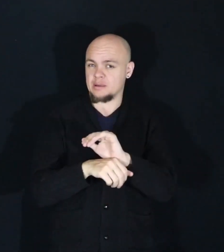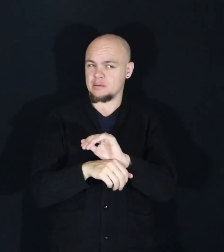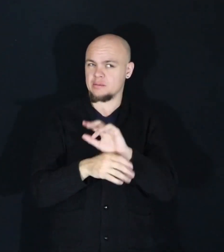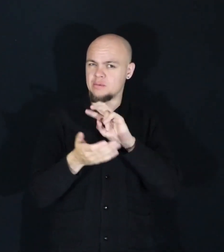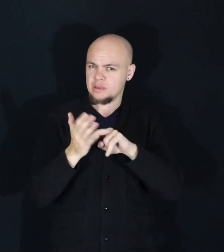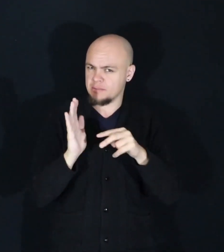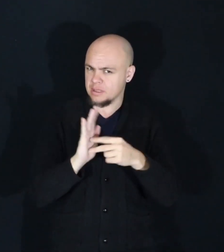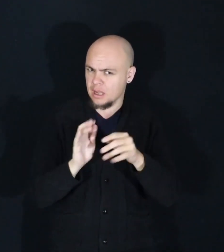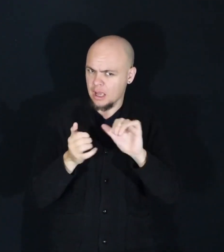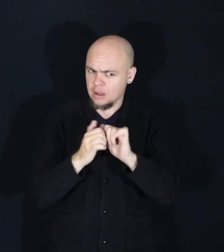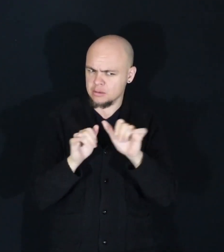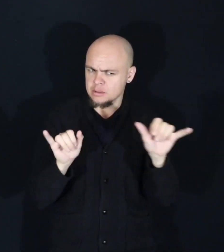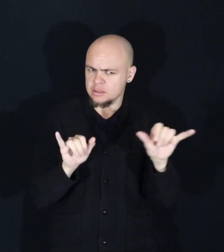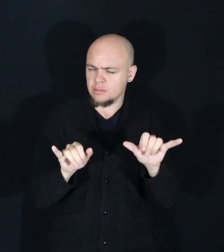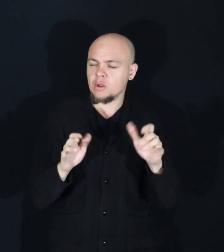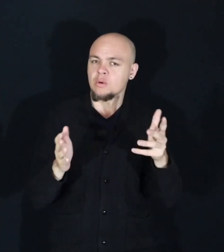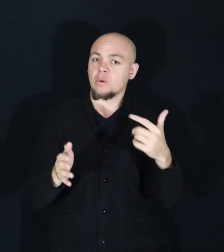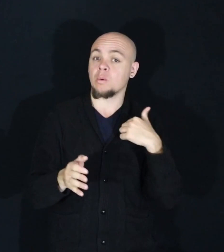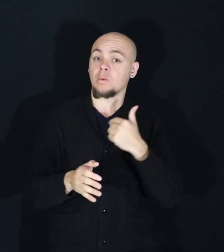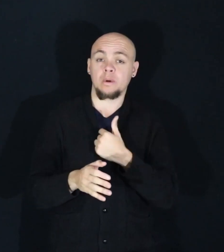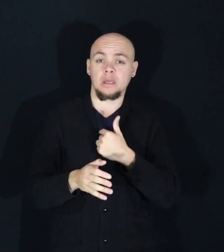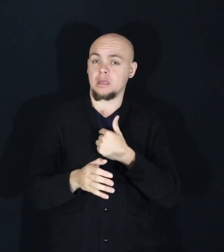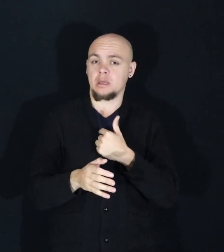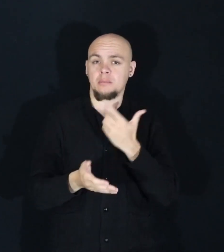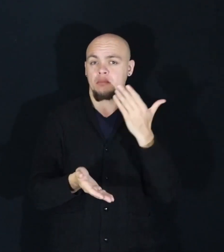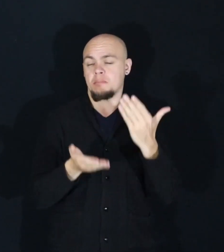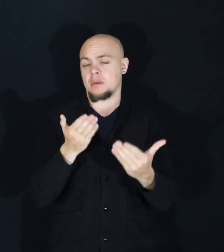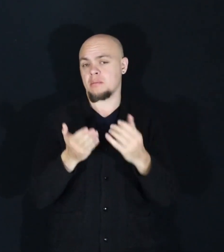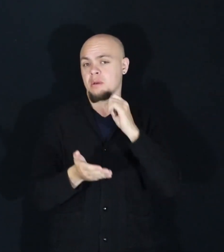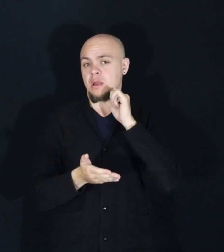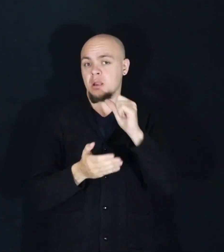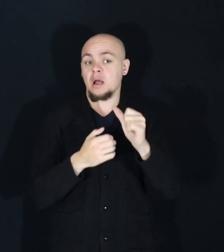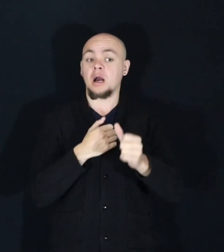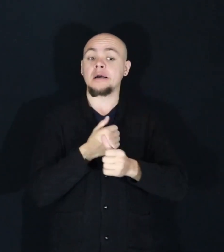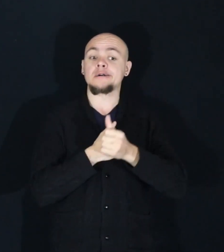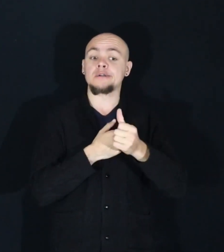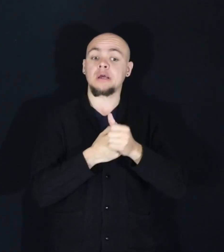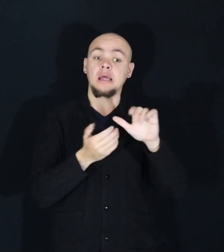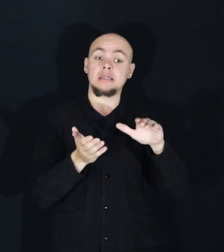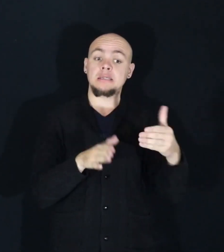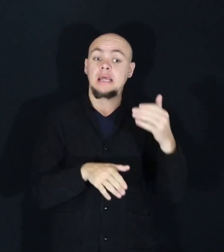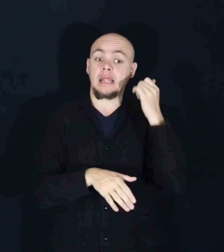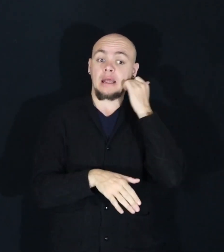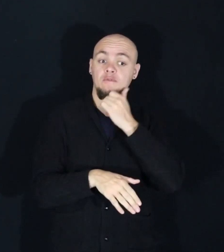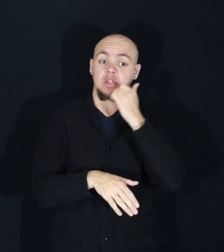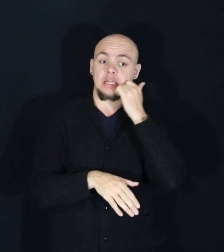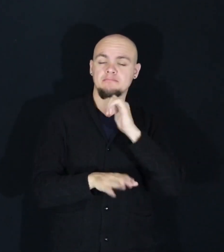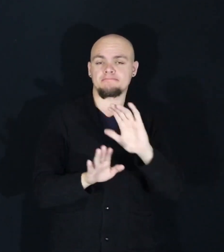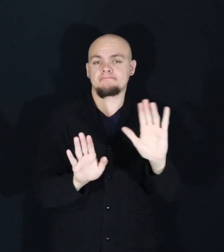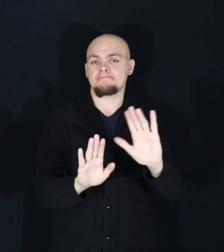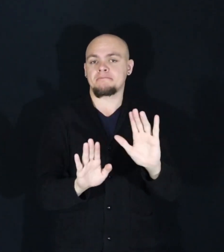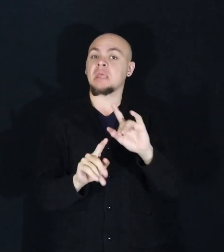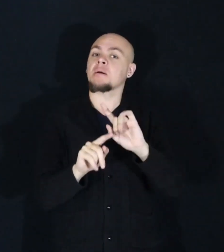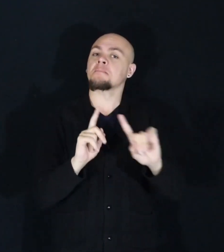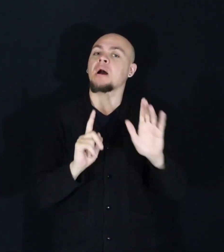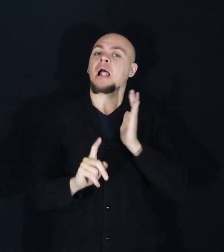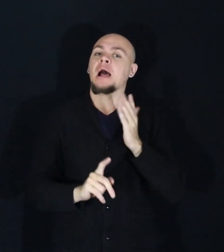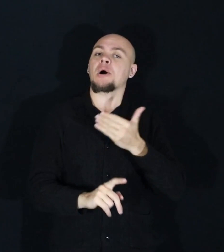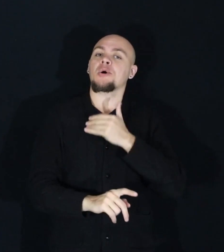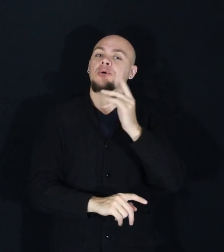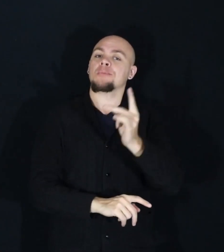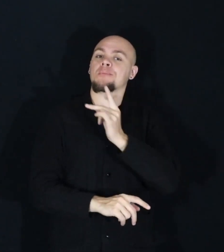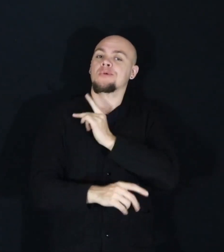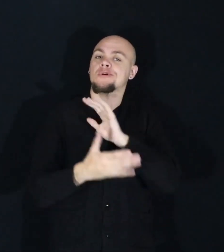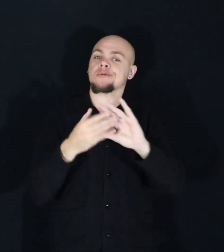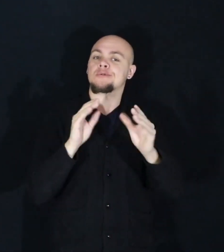by this is that while we might not necessarily be in danger of dying every day, but rather, our personal stories are akin